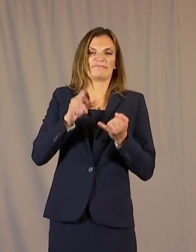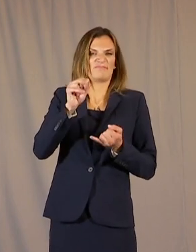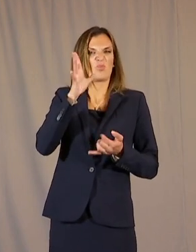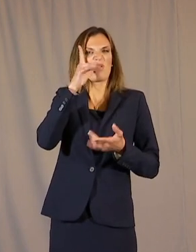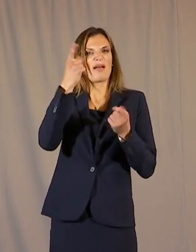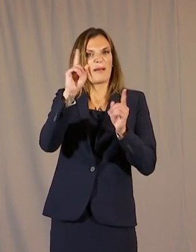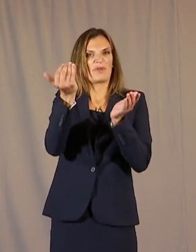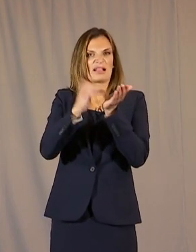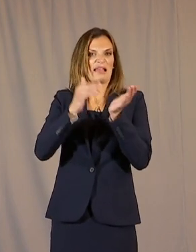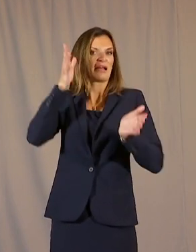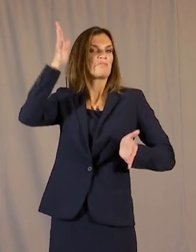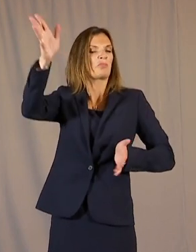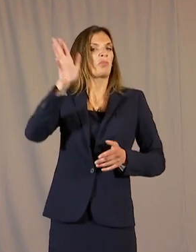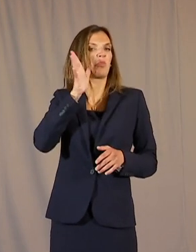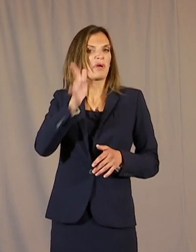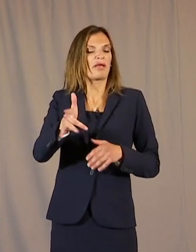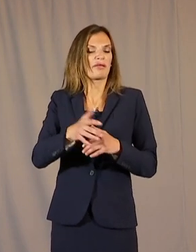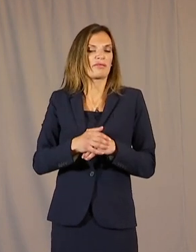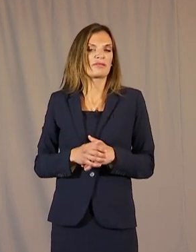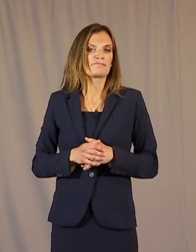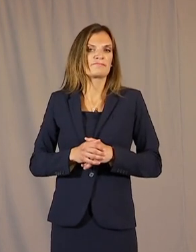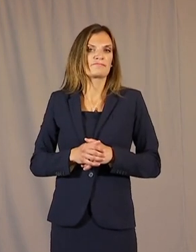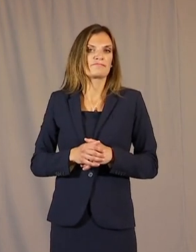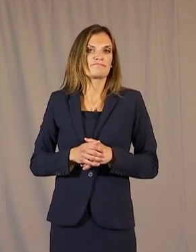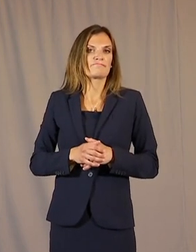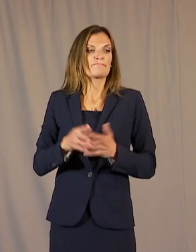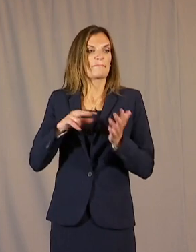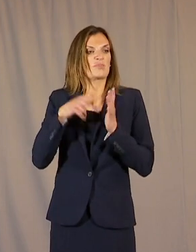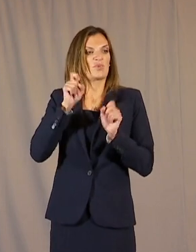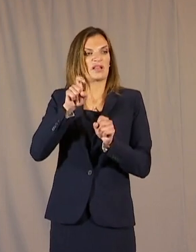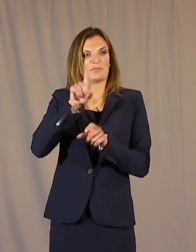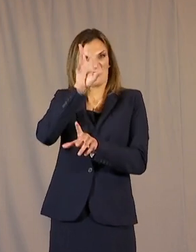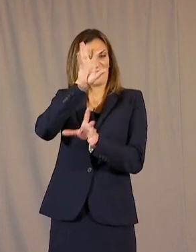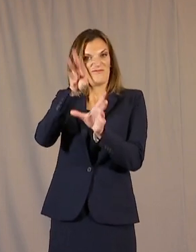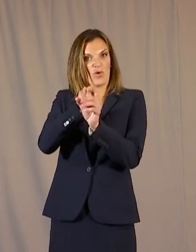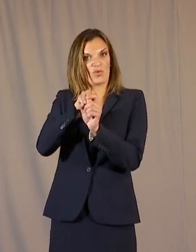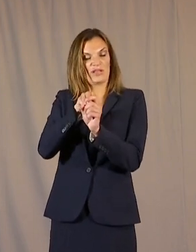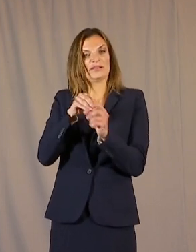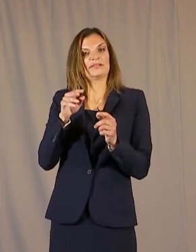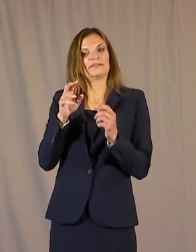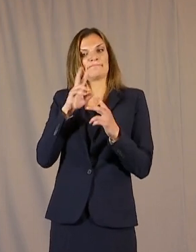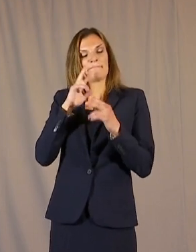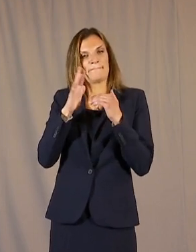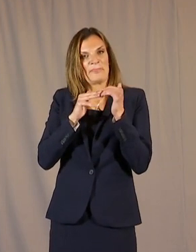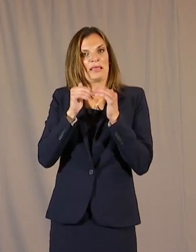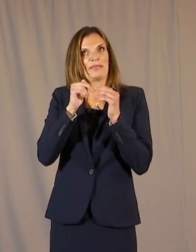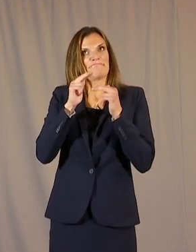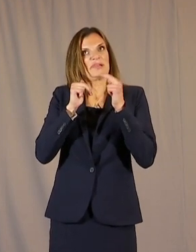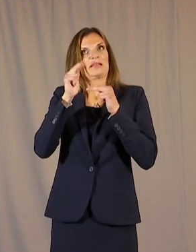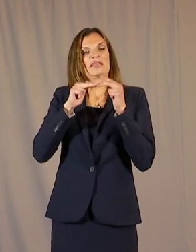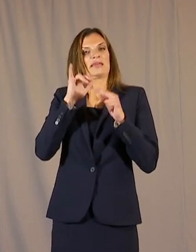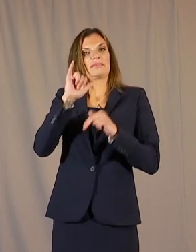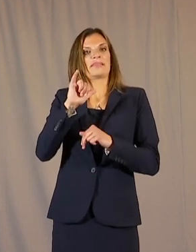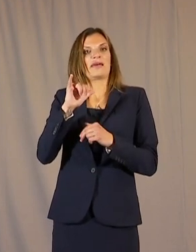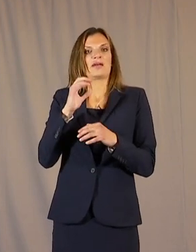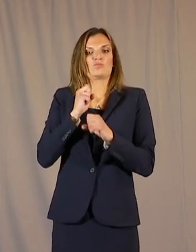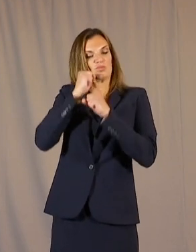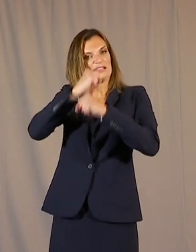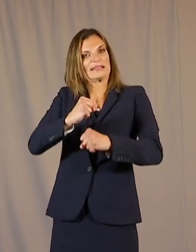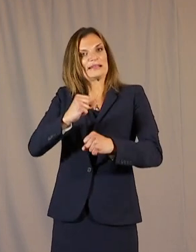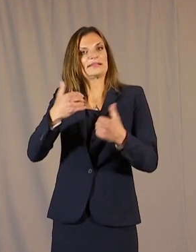It's going to happen again. And so we got to be focused on building resilience such that our communities can